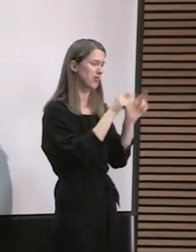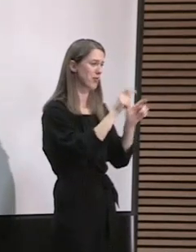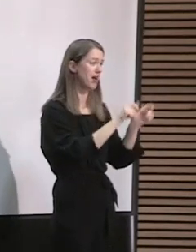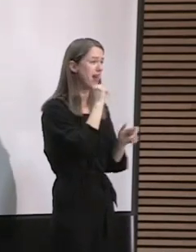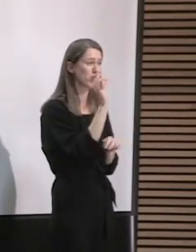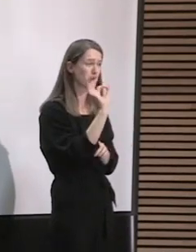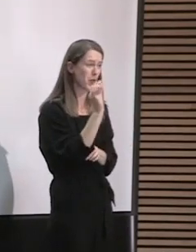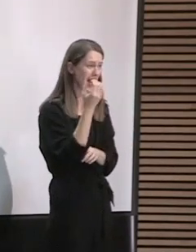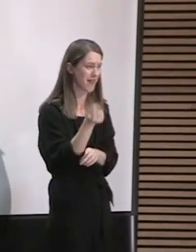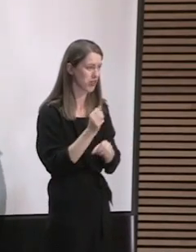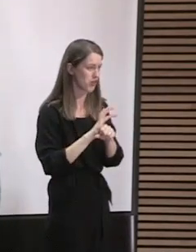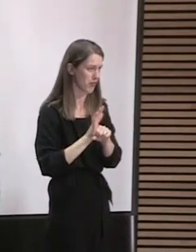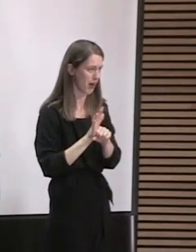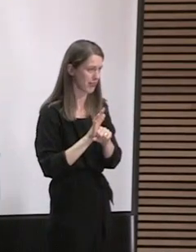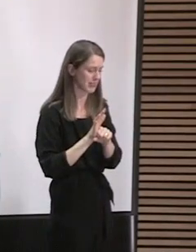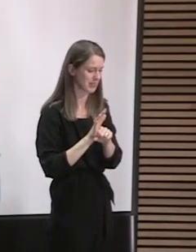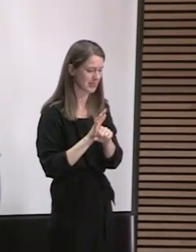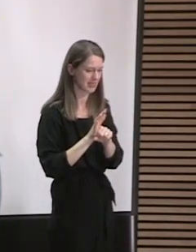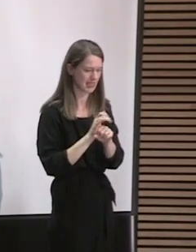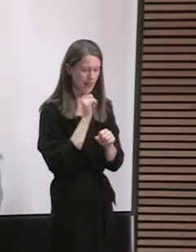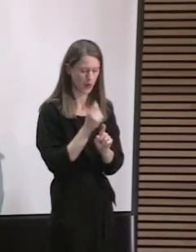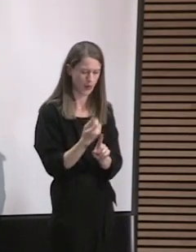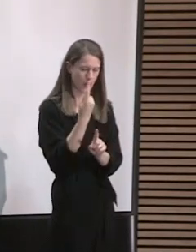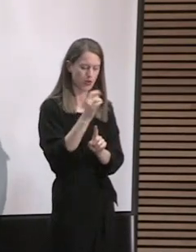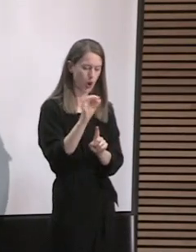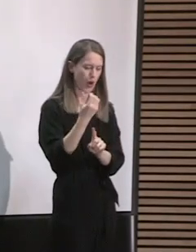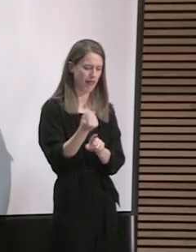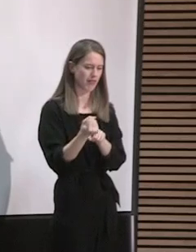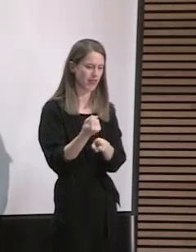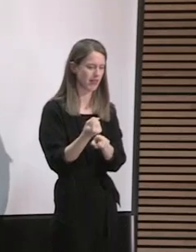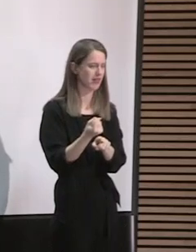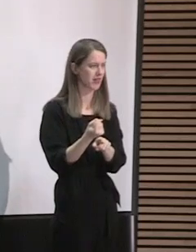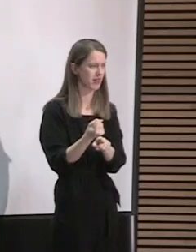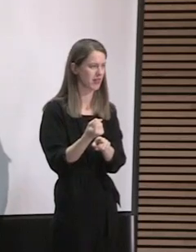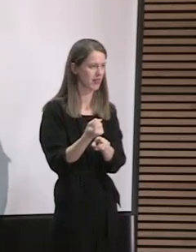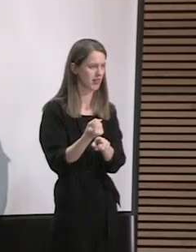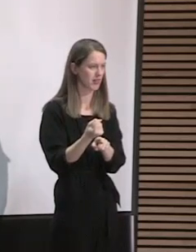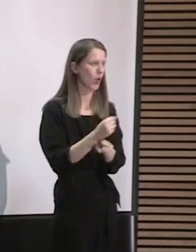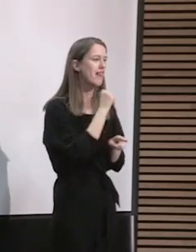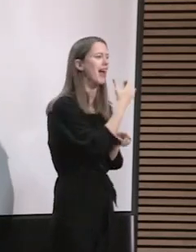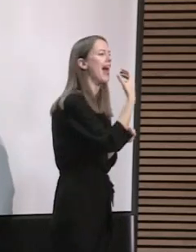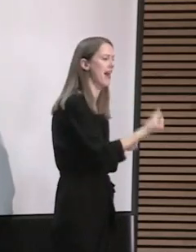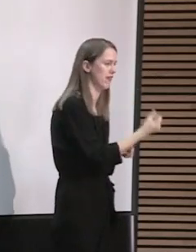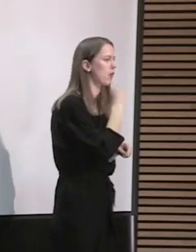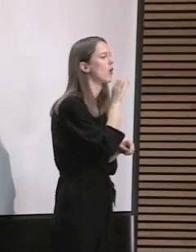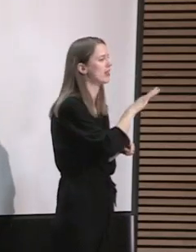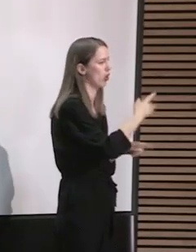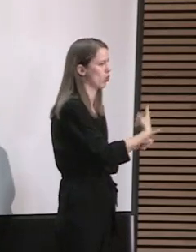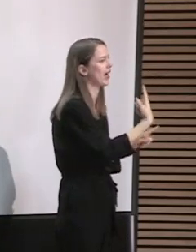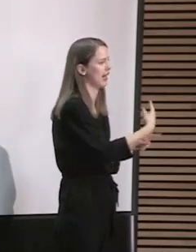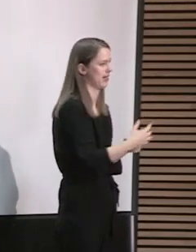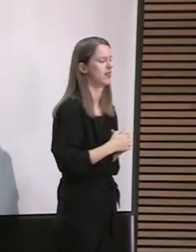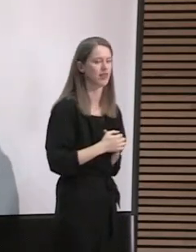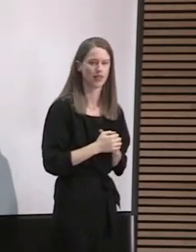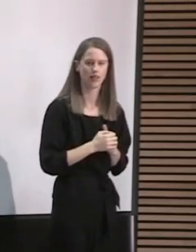when a negative test result comes up through the testing, people know about that very, very quickly. So if you're a staffer